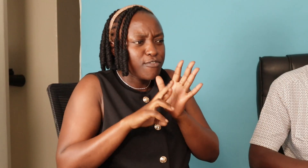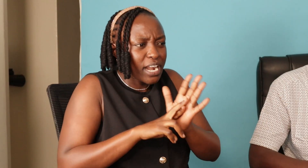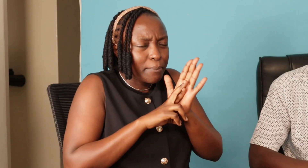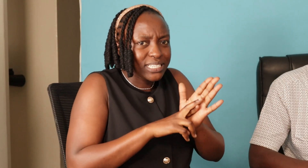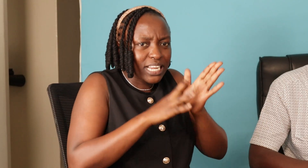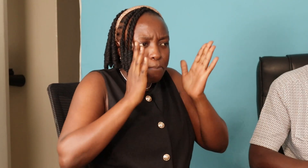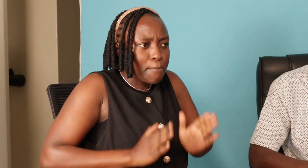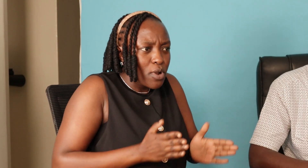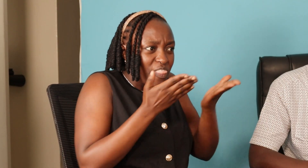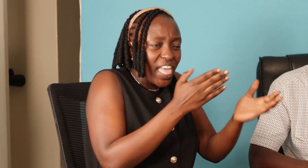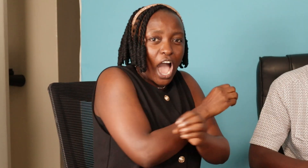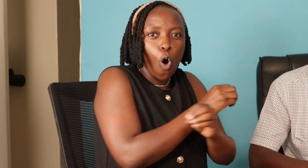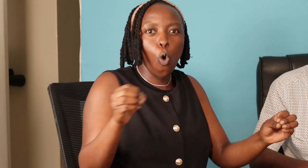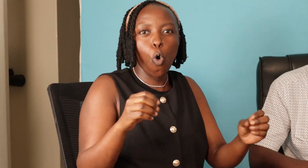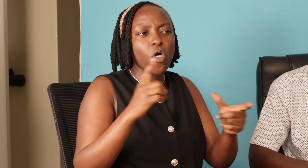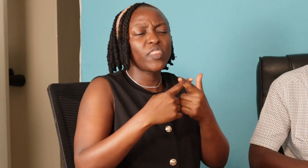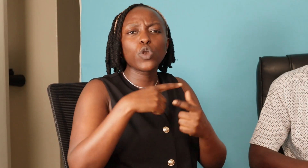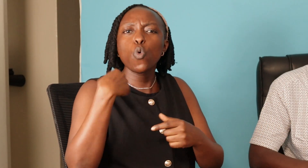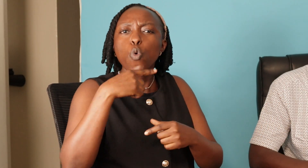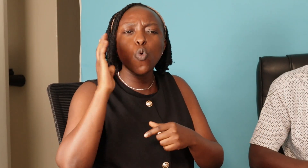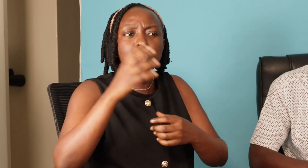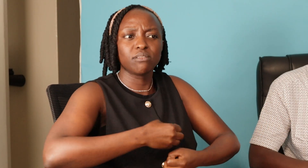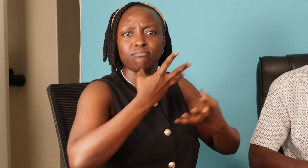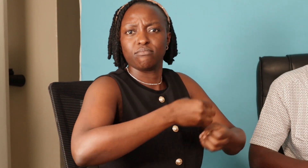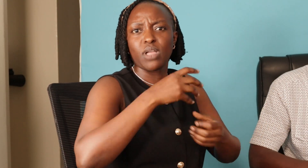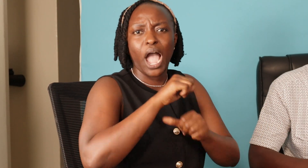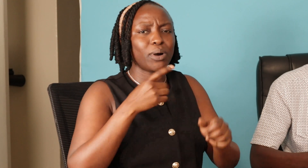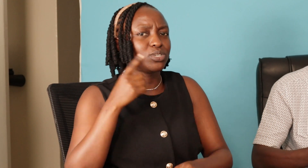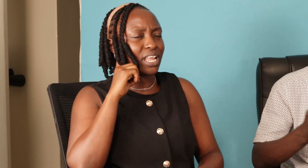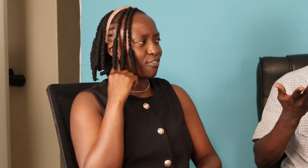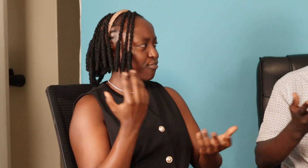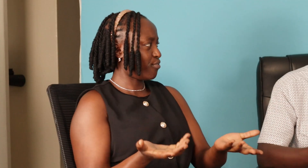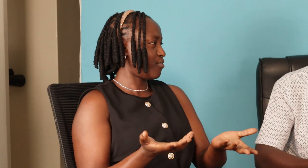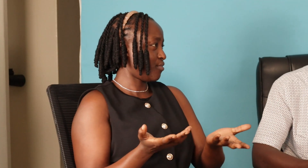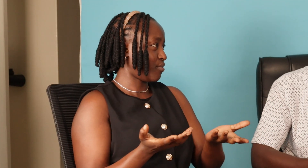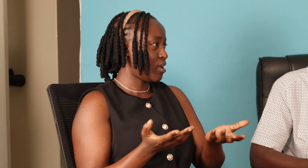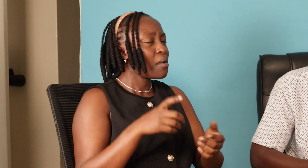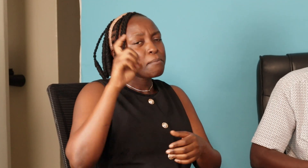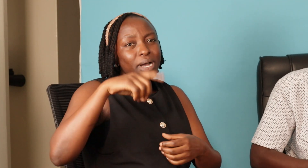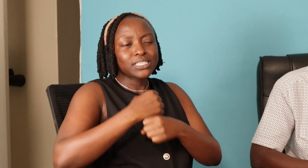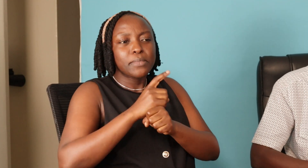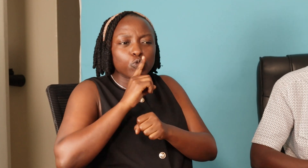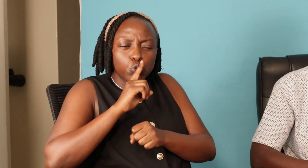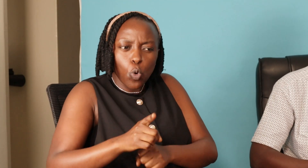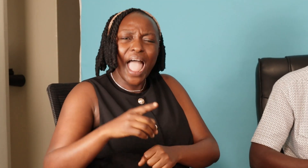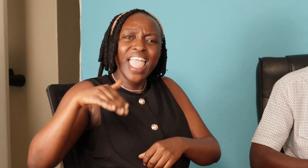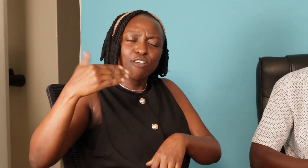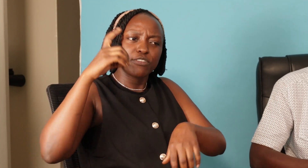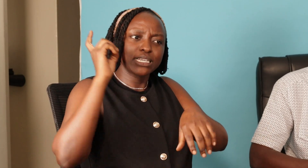knows their challenges better. If they do not have a representative person there to express about deaf communities, then how